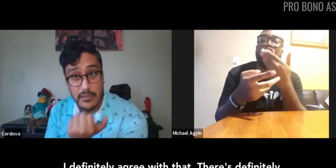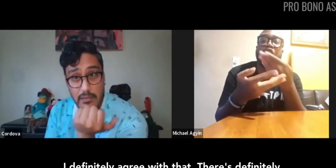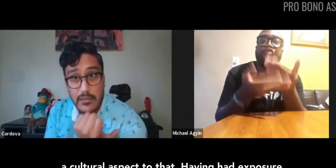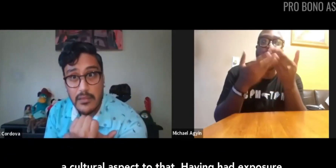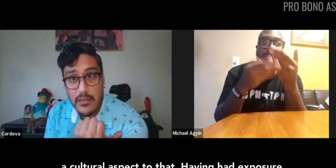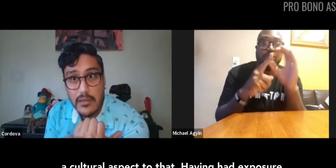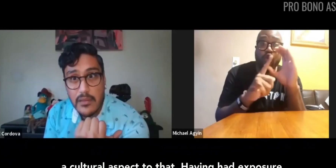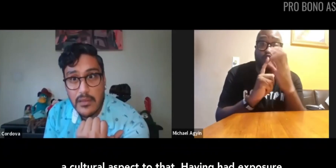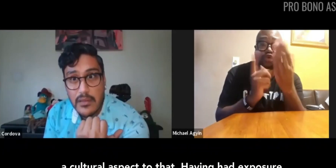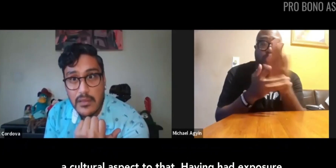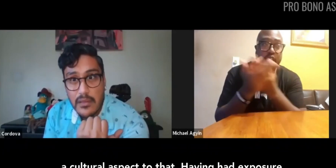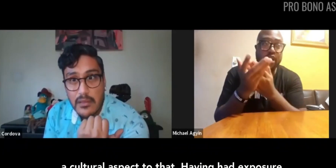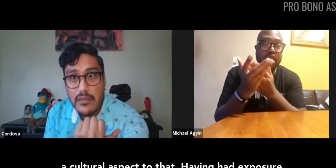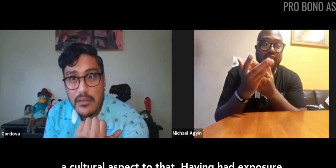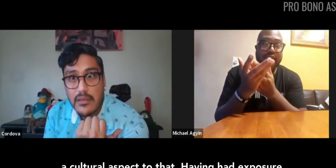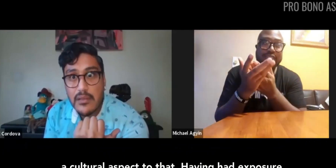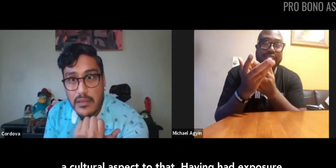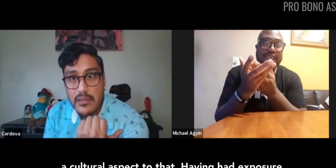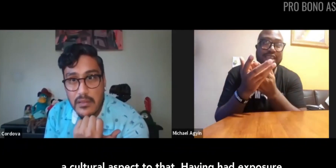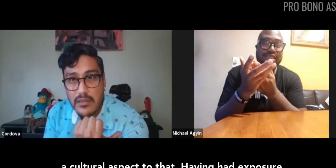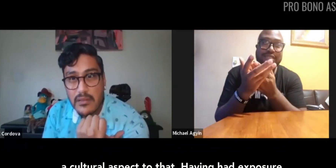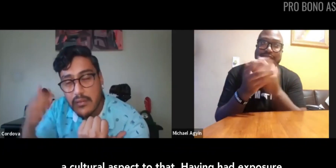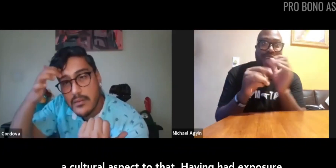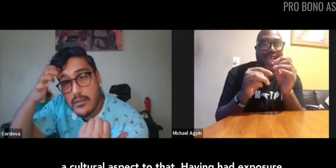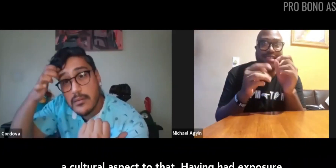There's definitely a cultural aspect to that.